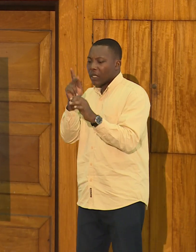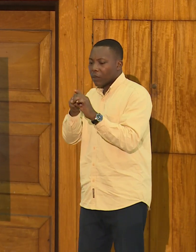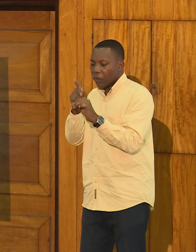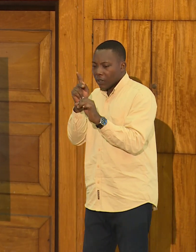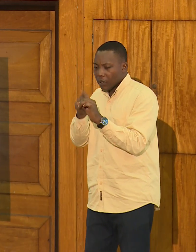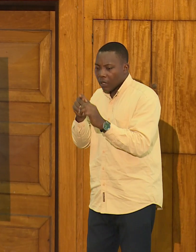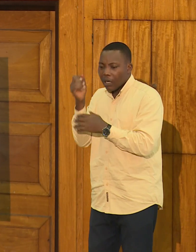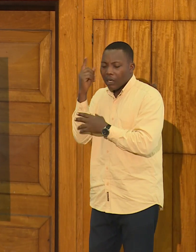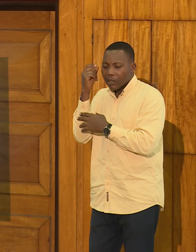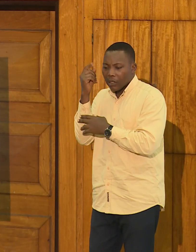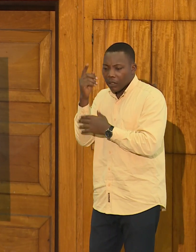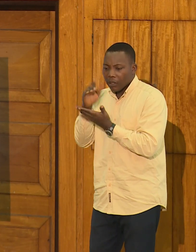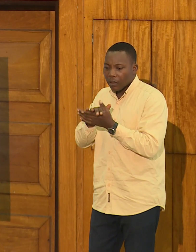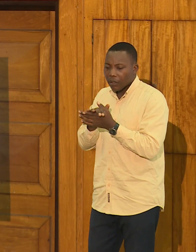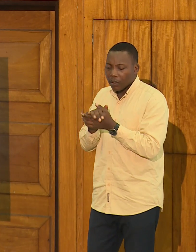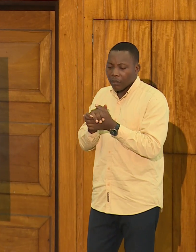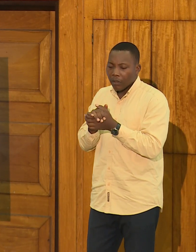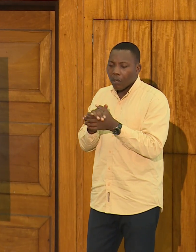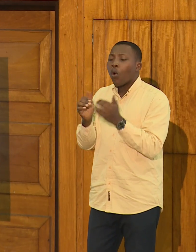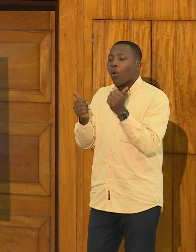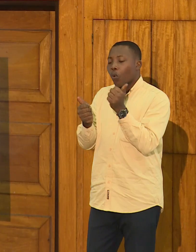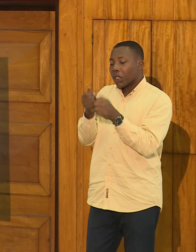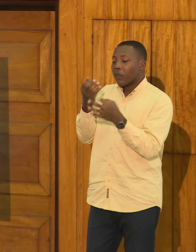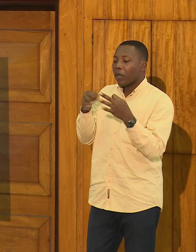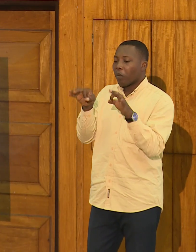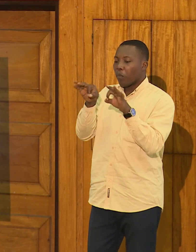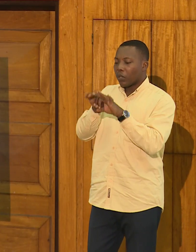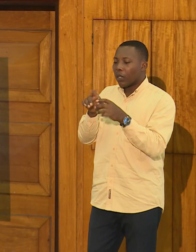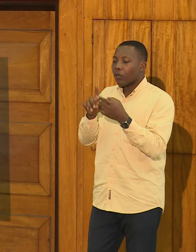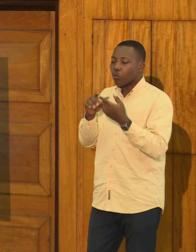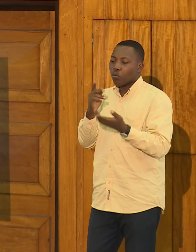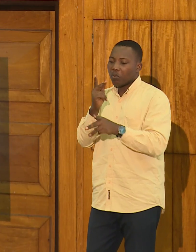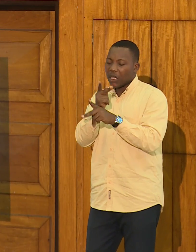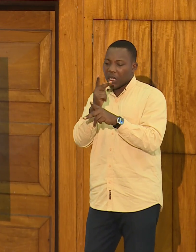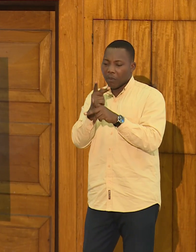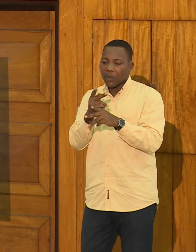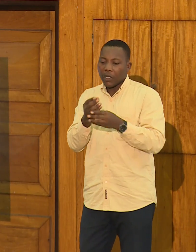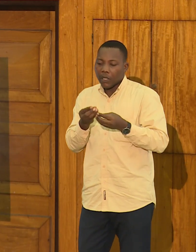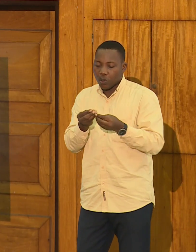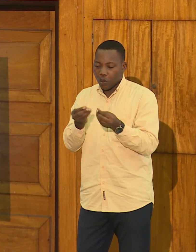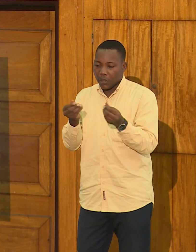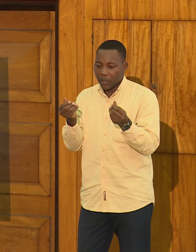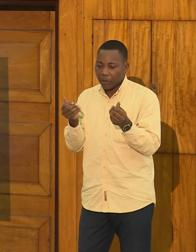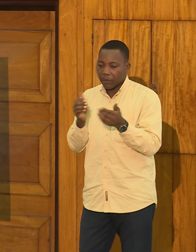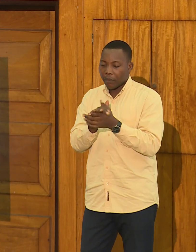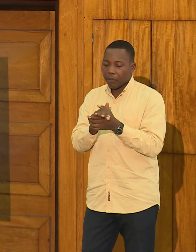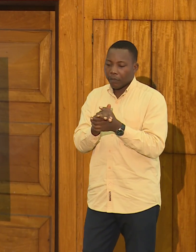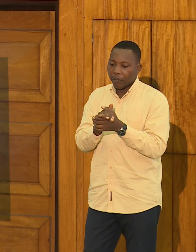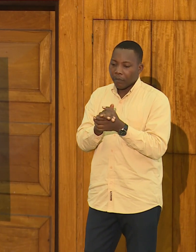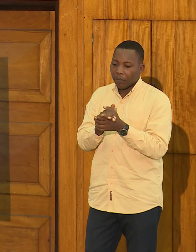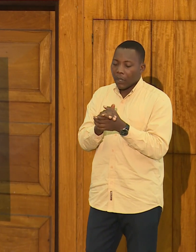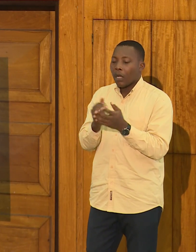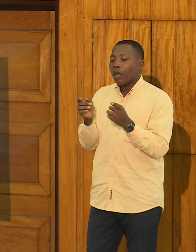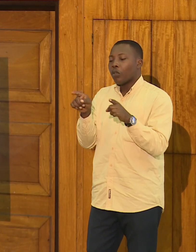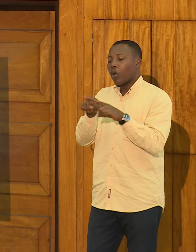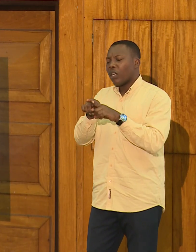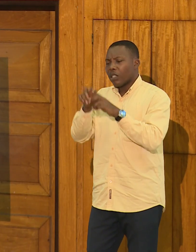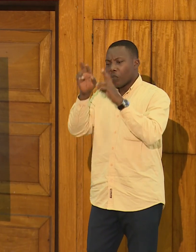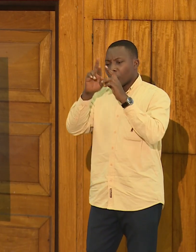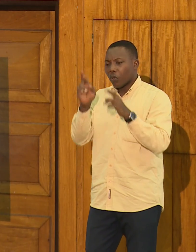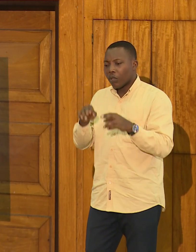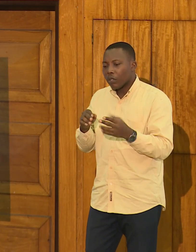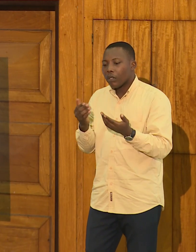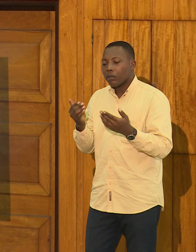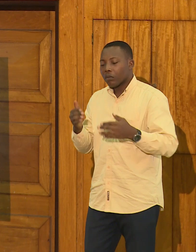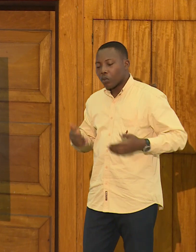and understanding, which was vital for maintaining treatment adherence and mental well-being. As a result, the children and